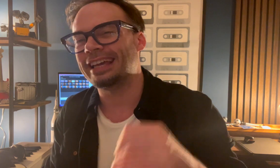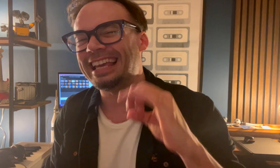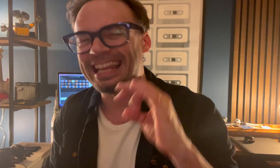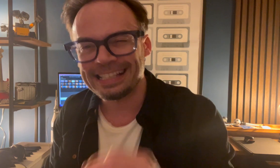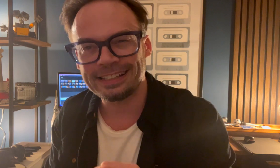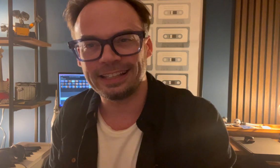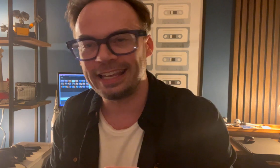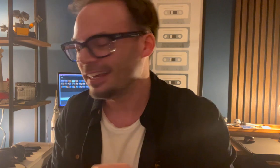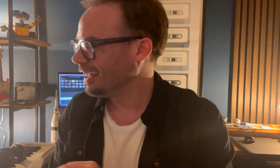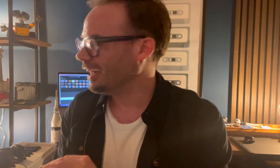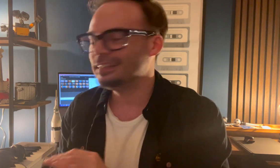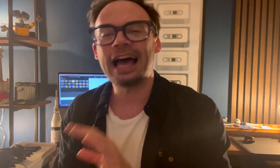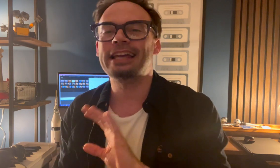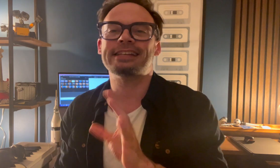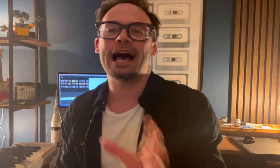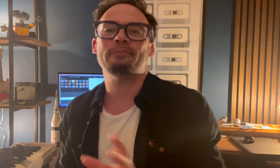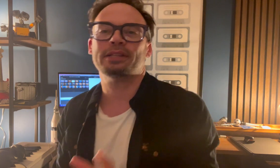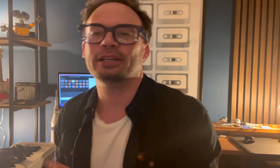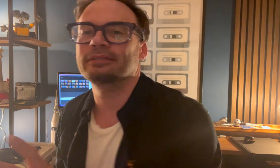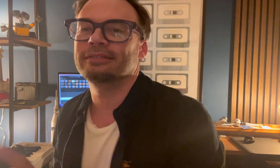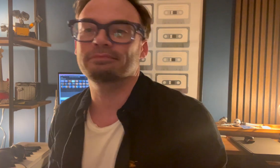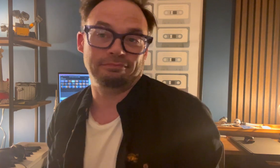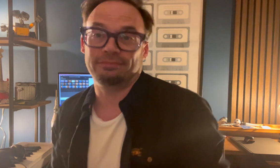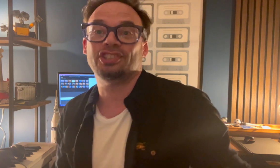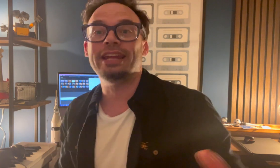Instantly And that is Absolute Genius